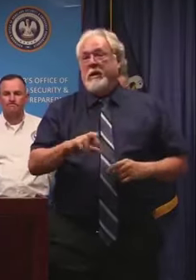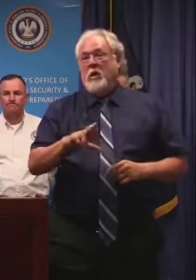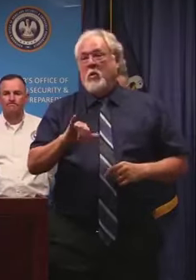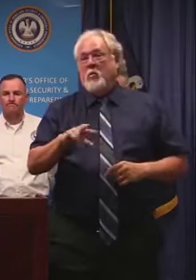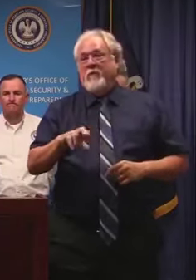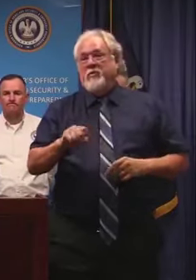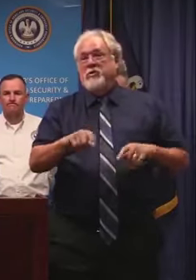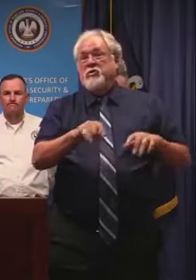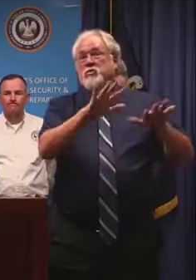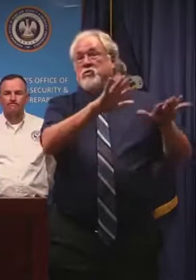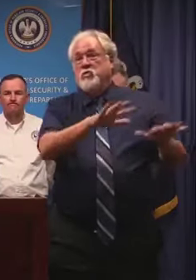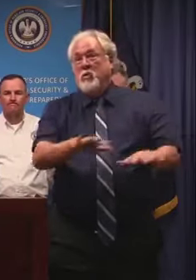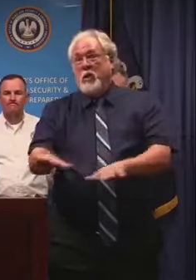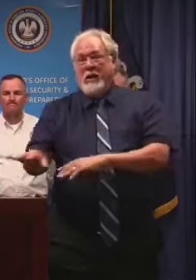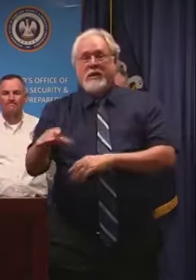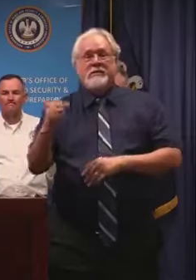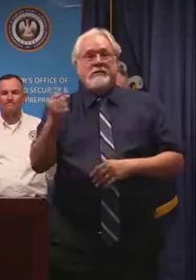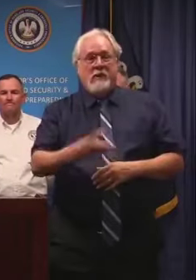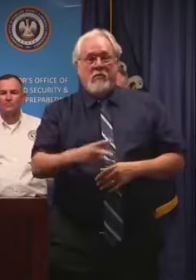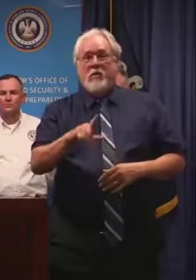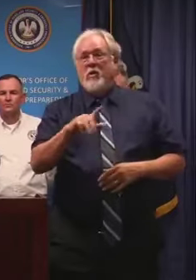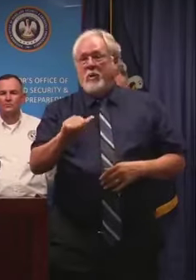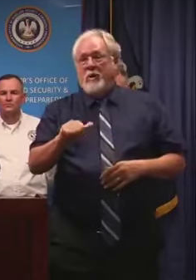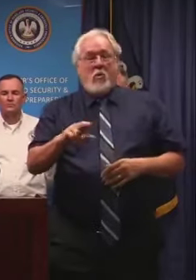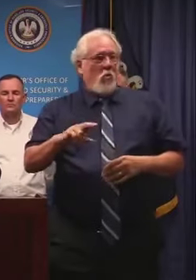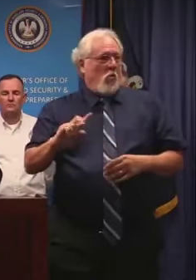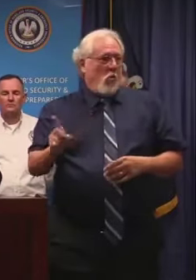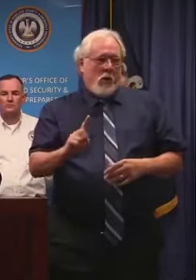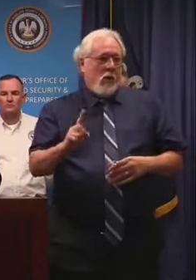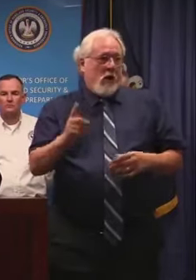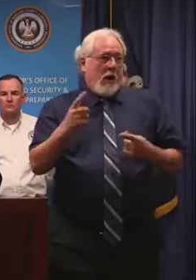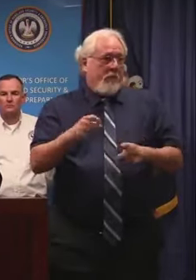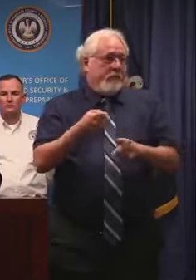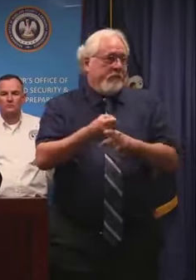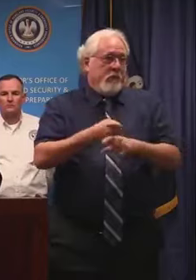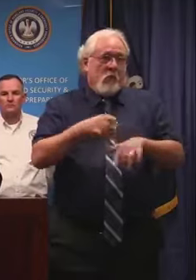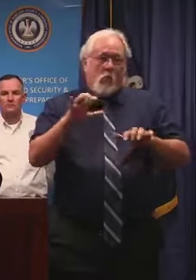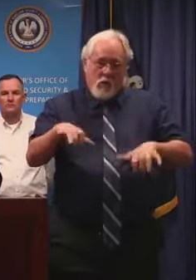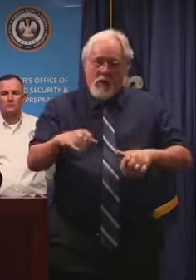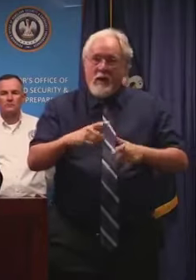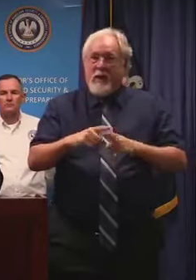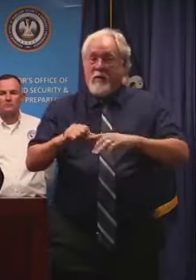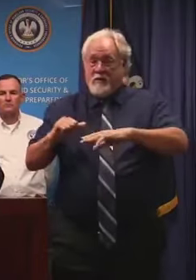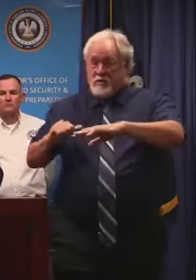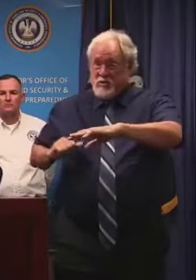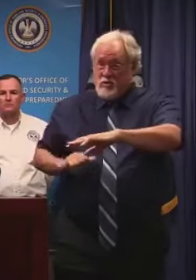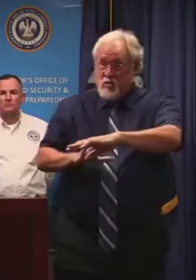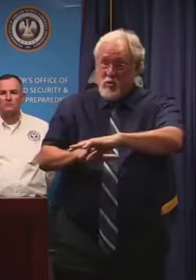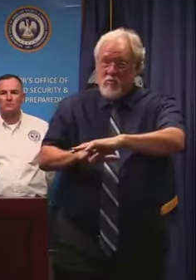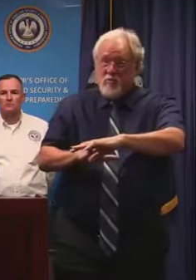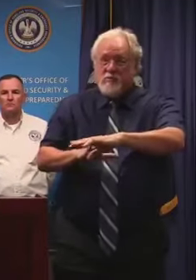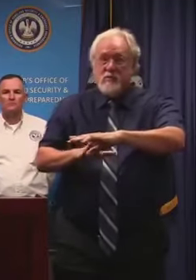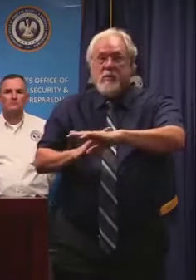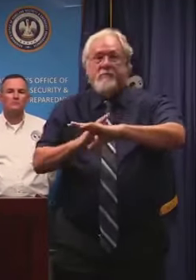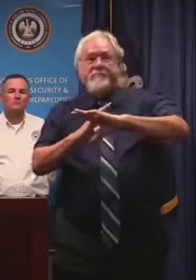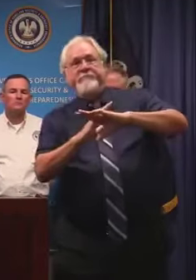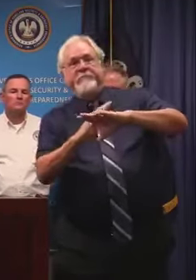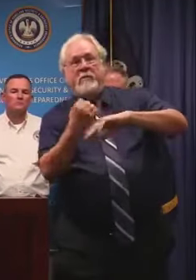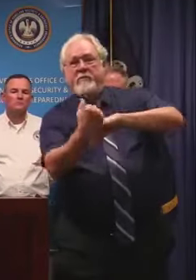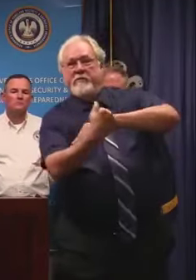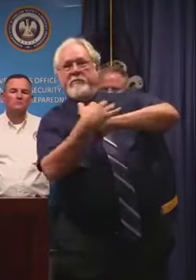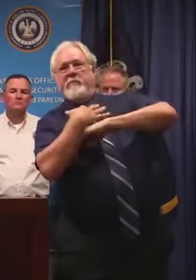to drain southwest Louisiana or wherever we happen to be getting rainfall, and storm surge inhibits that